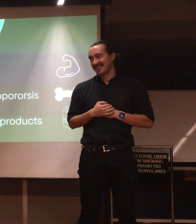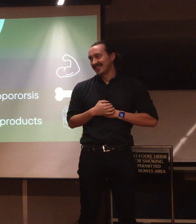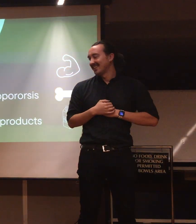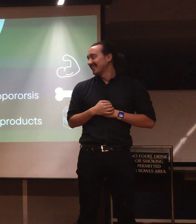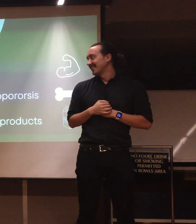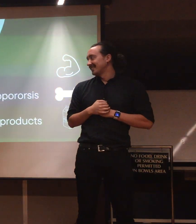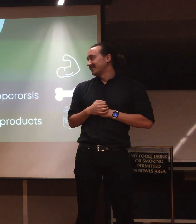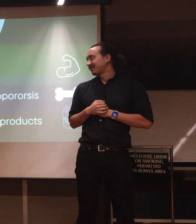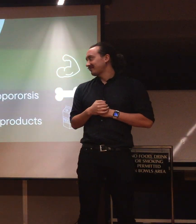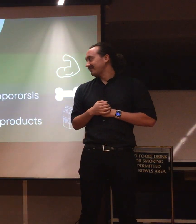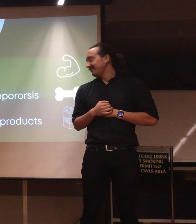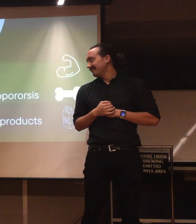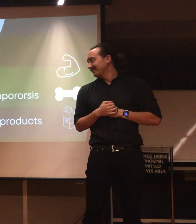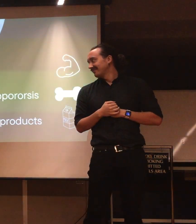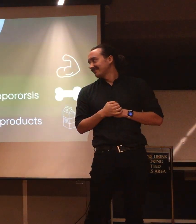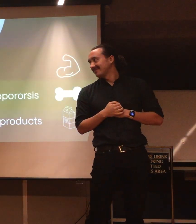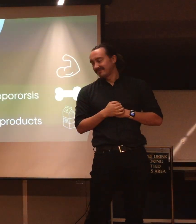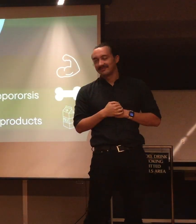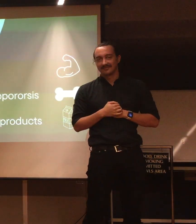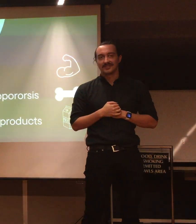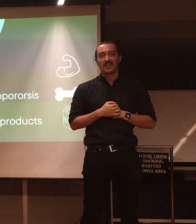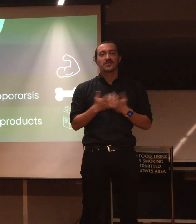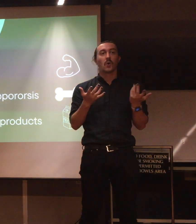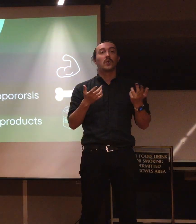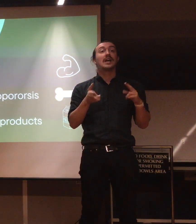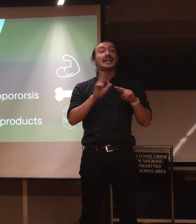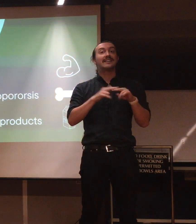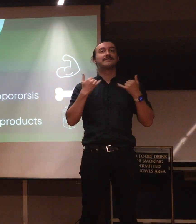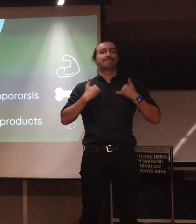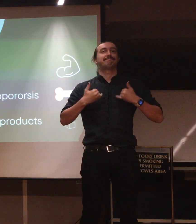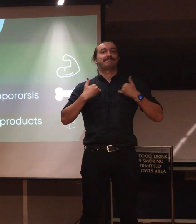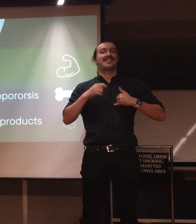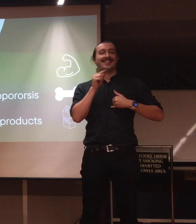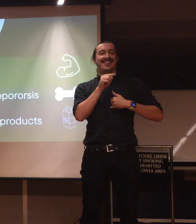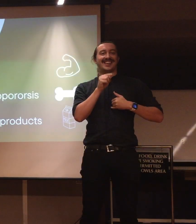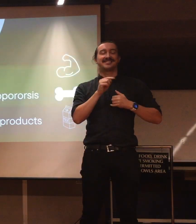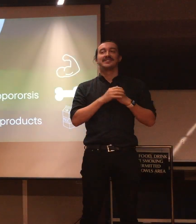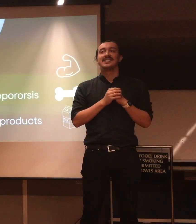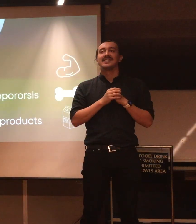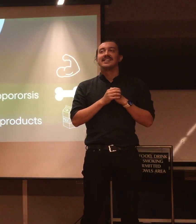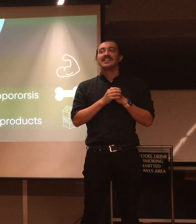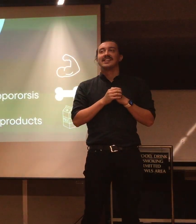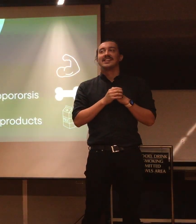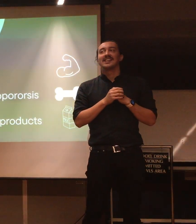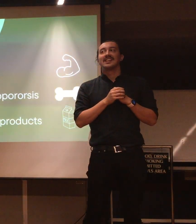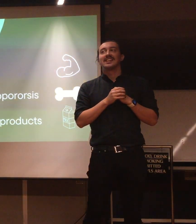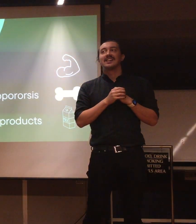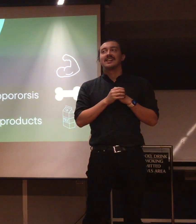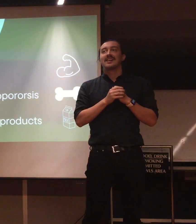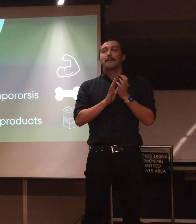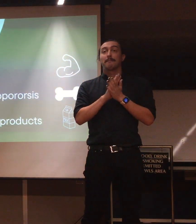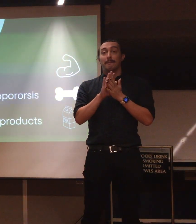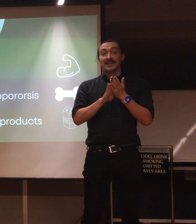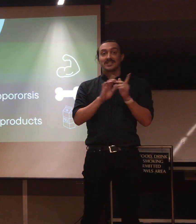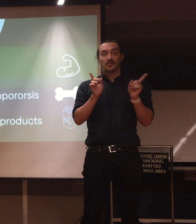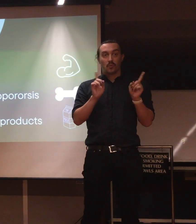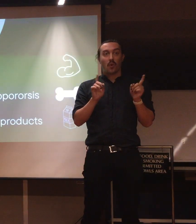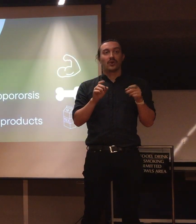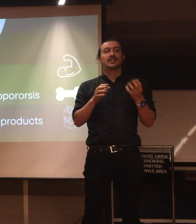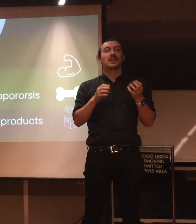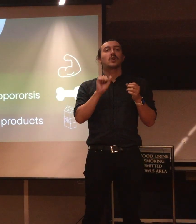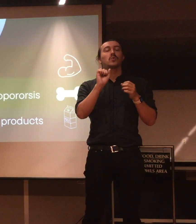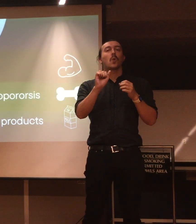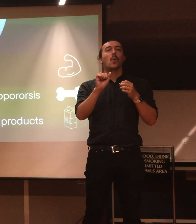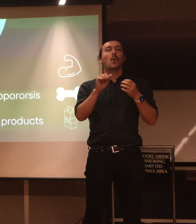Yeah. So with that disease, I'm not going to make you say it again, it can cause